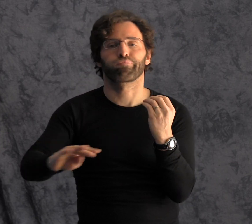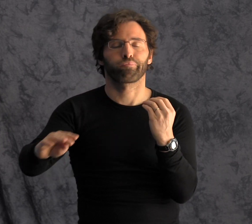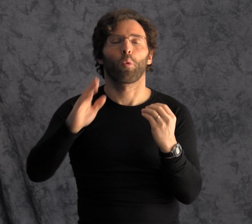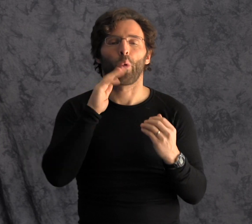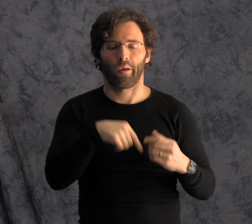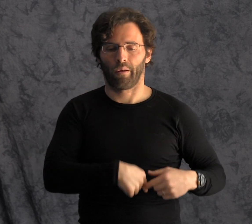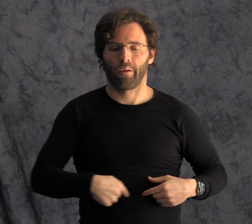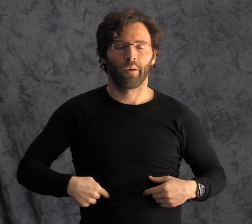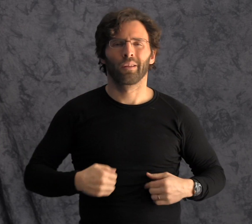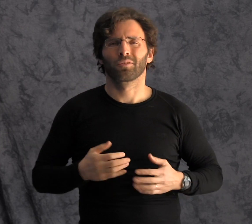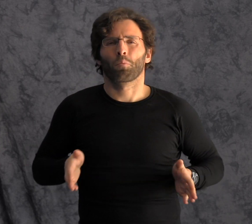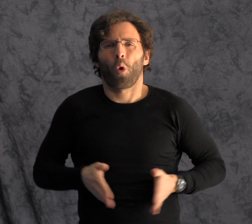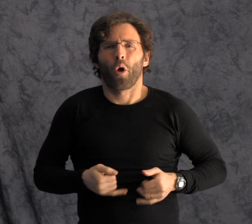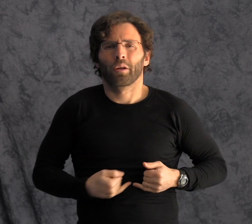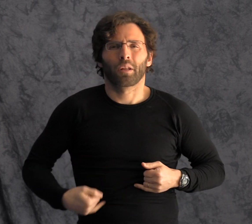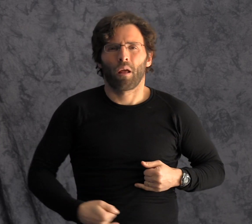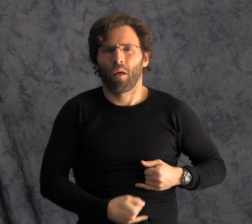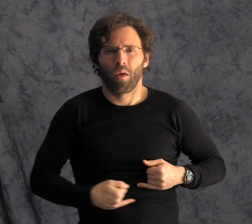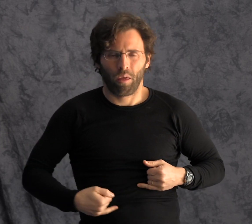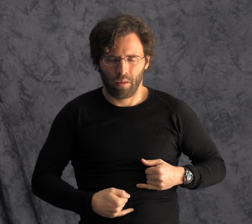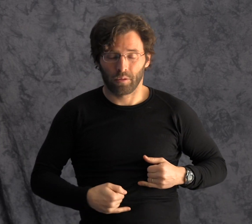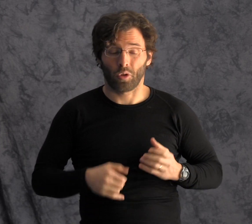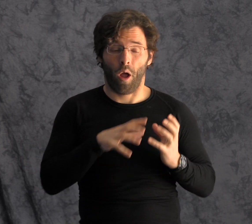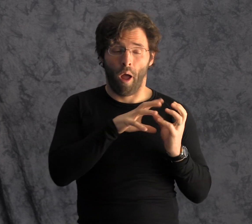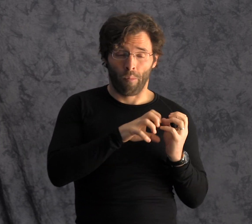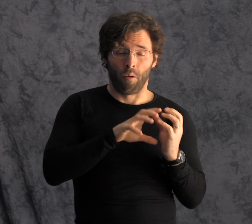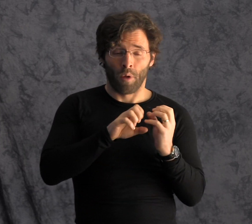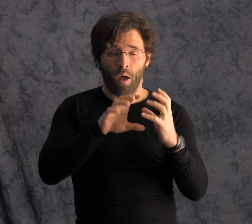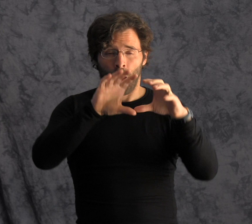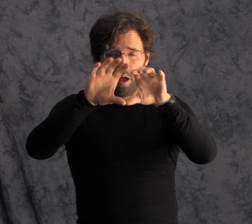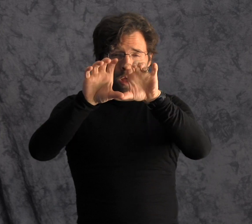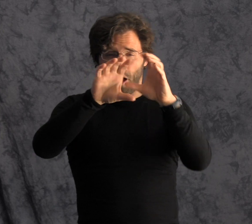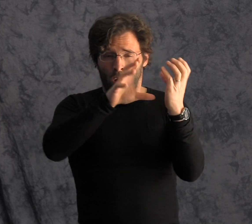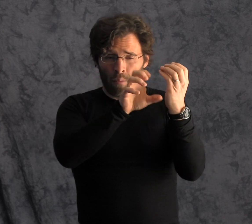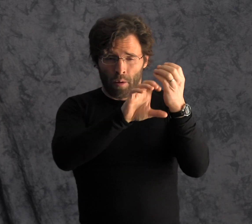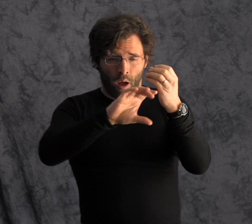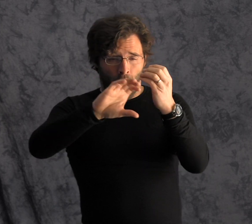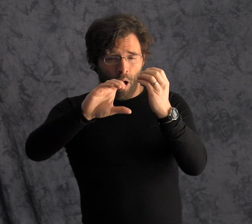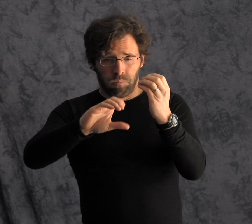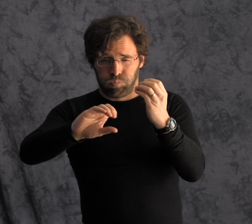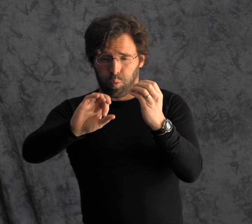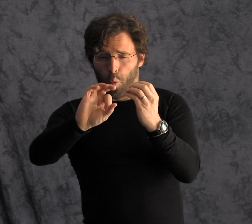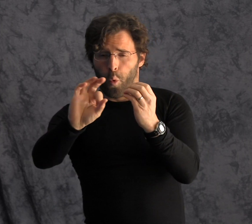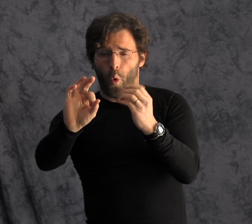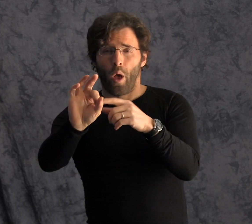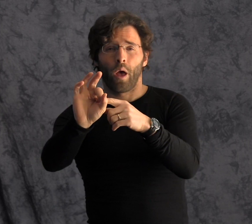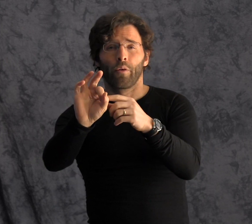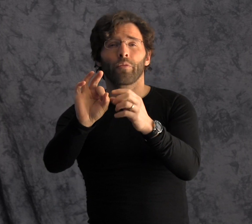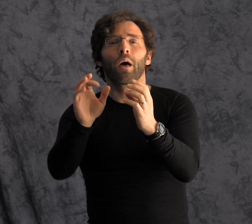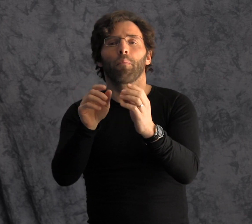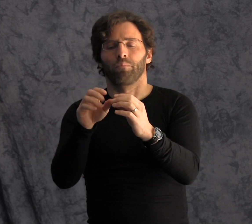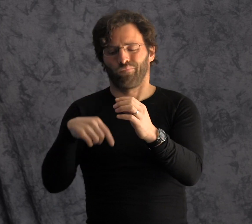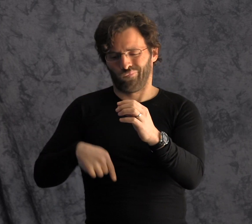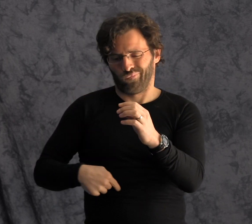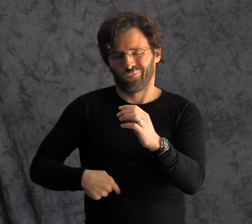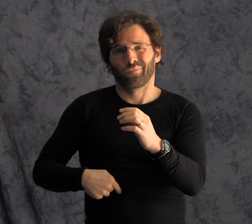and beverages have spent time in your stomach, they then leave the stomach and enter the largest portion of your digestive system, known as the small